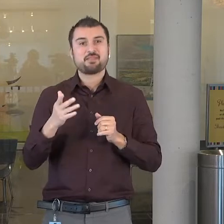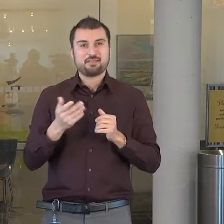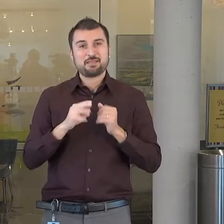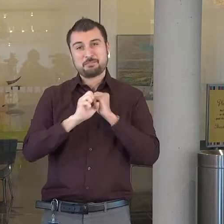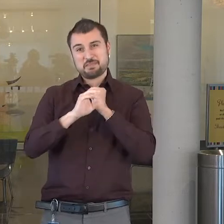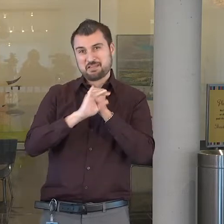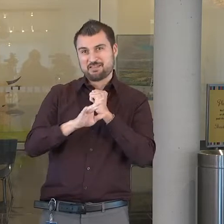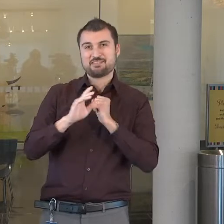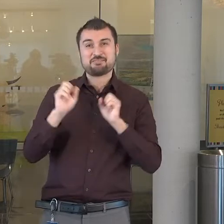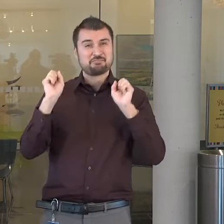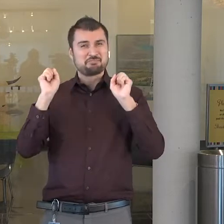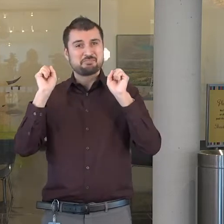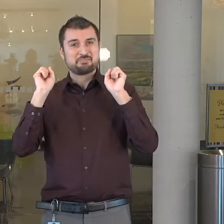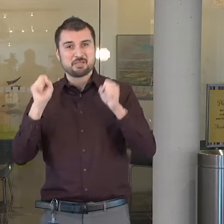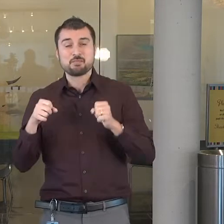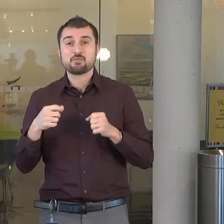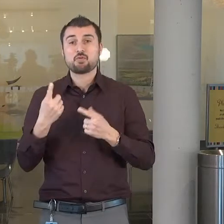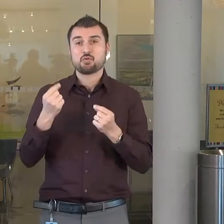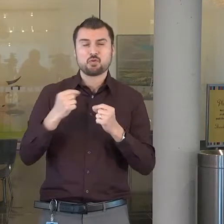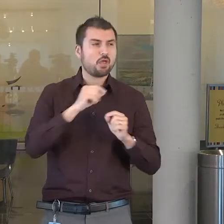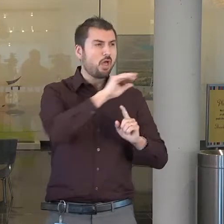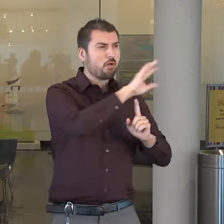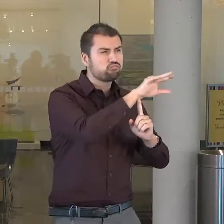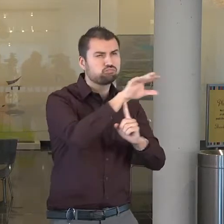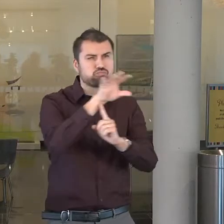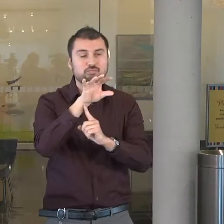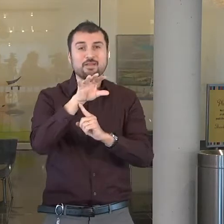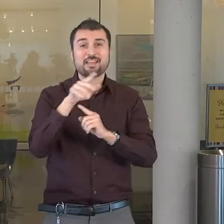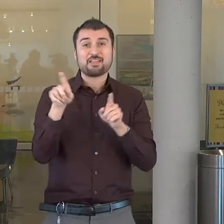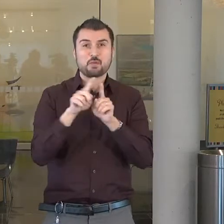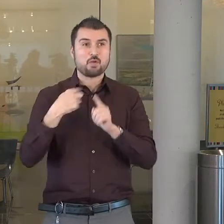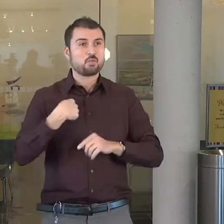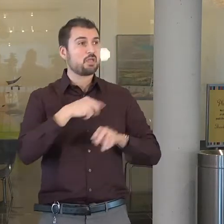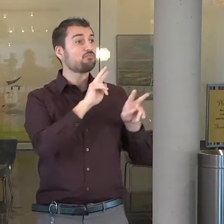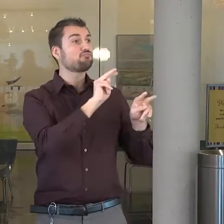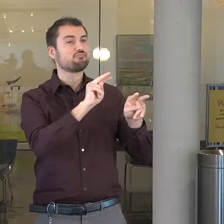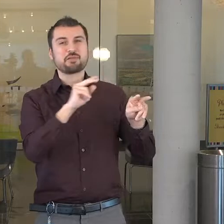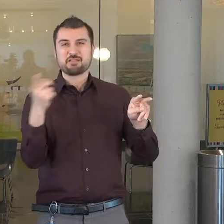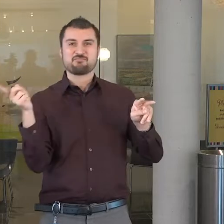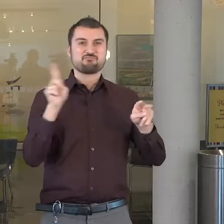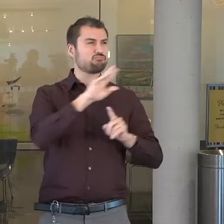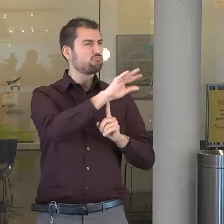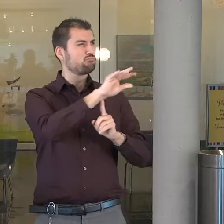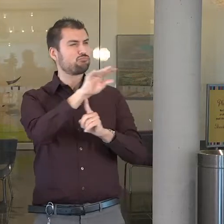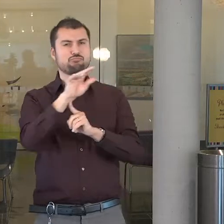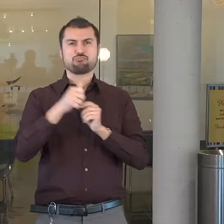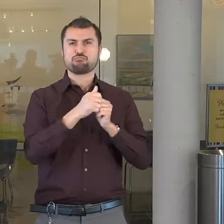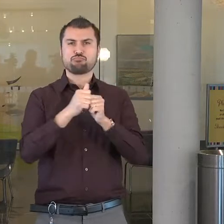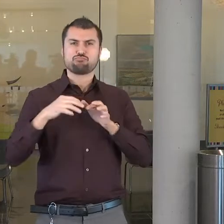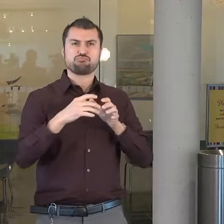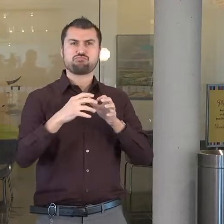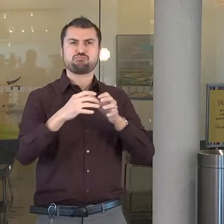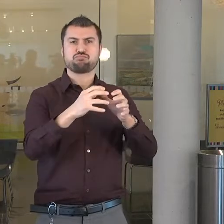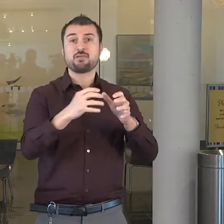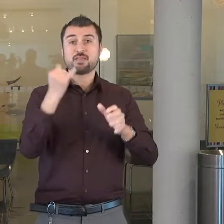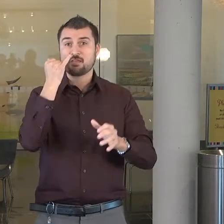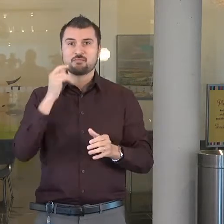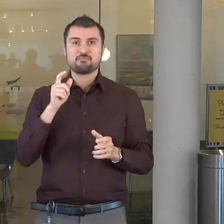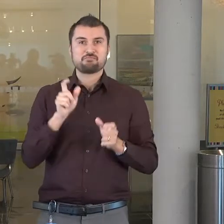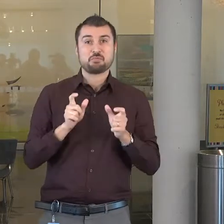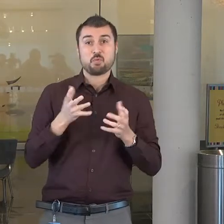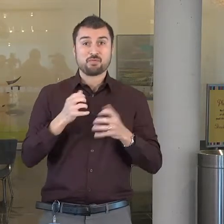to take some footage and check it out with us as well, as we want to just set people up for